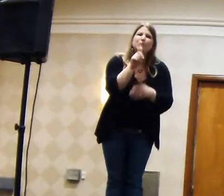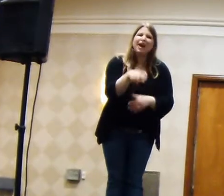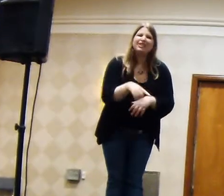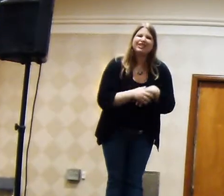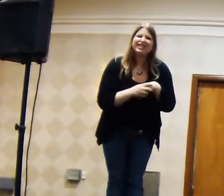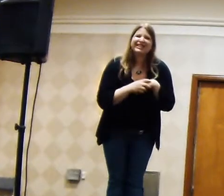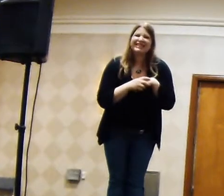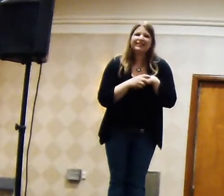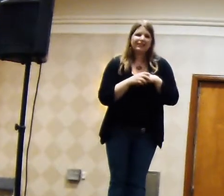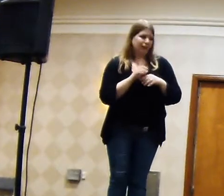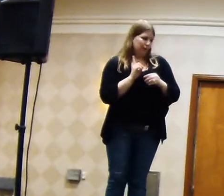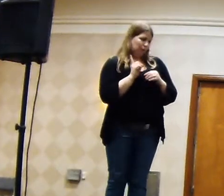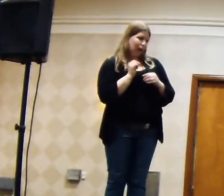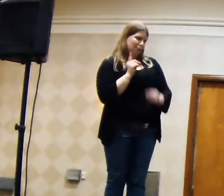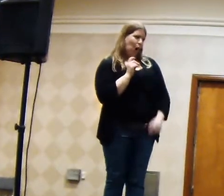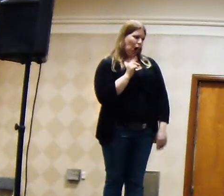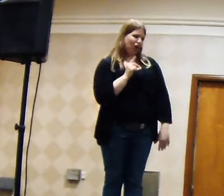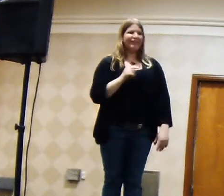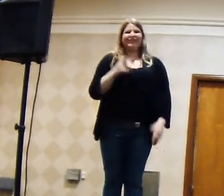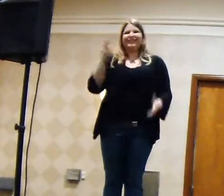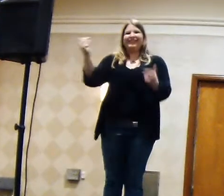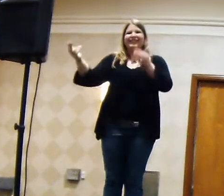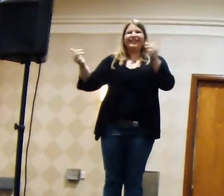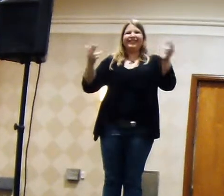Thank you and very much. One more question. Oh, okay.